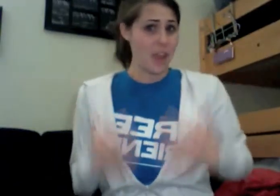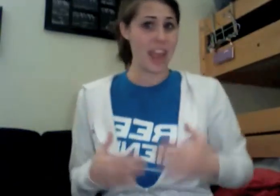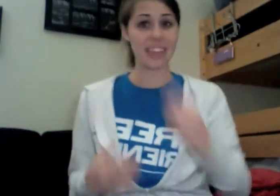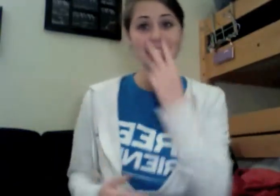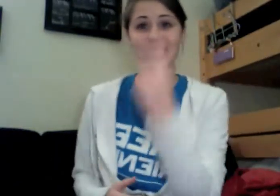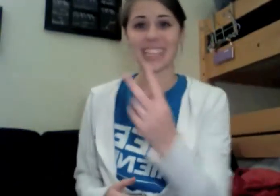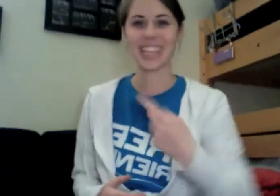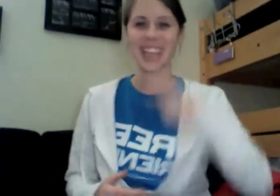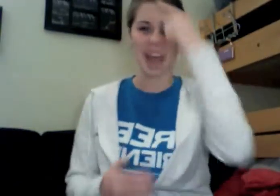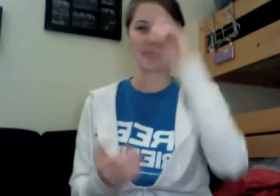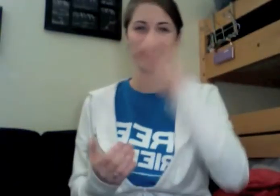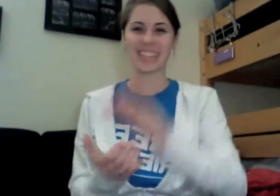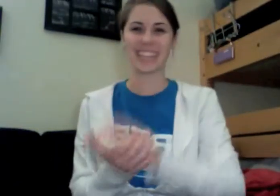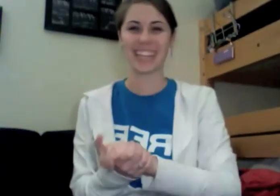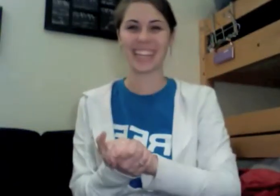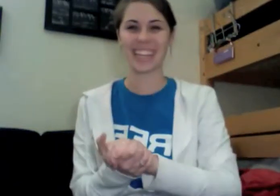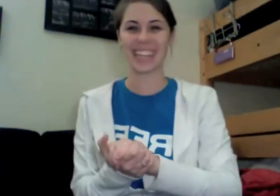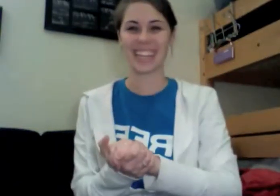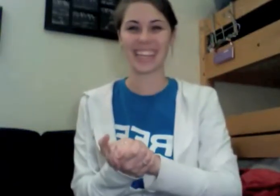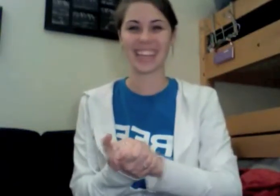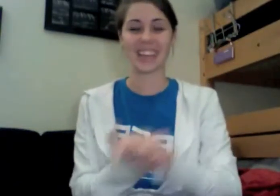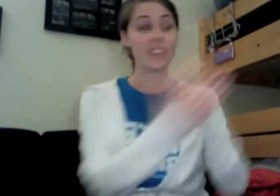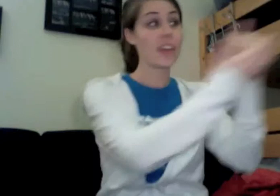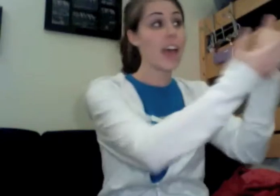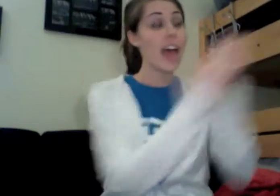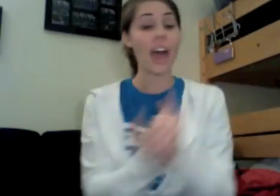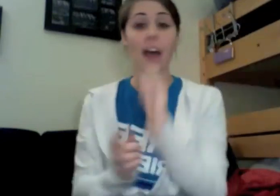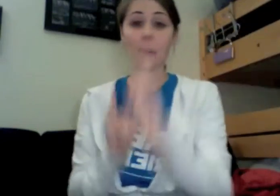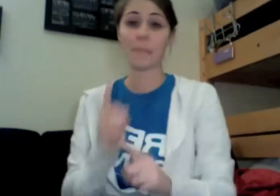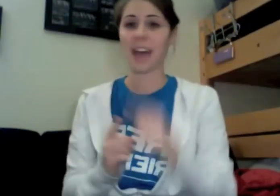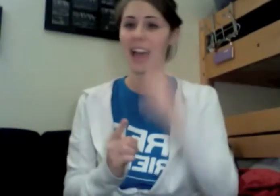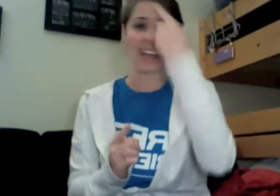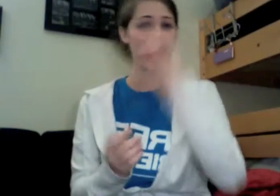to see. I believe. Help my